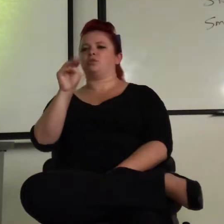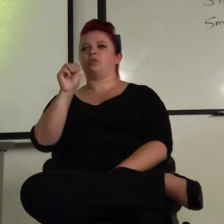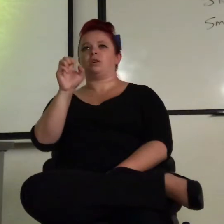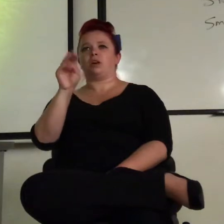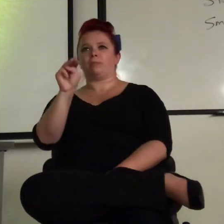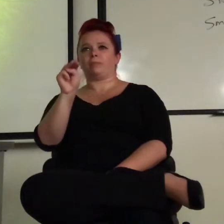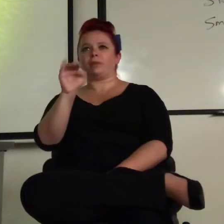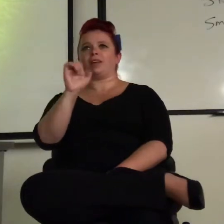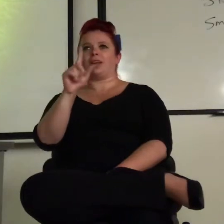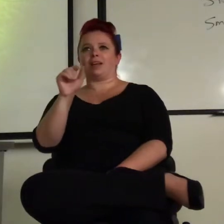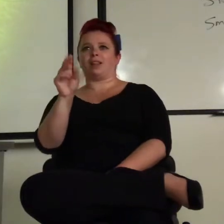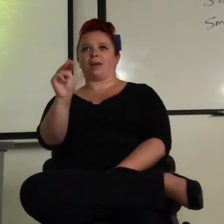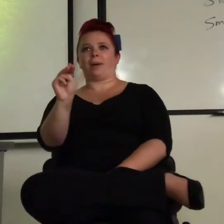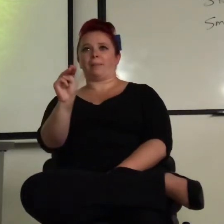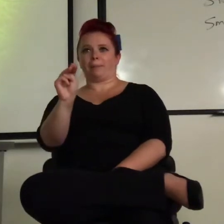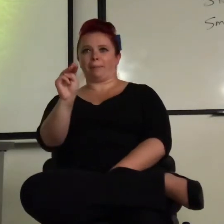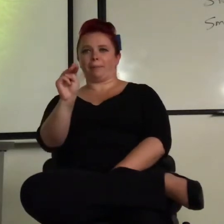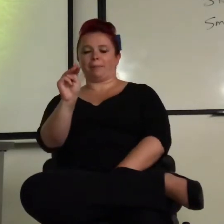ileum,